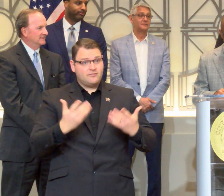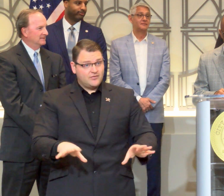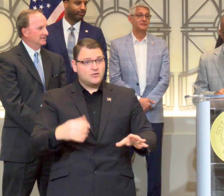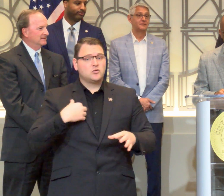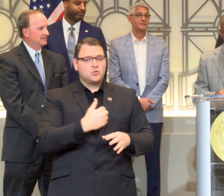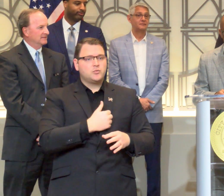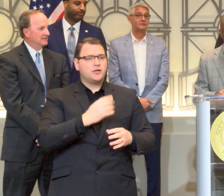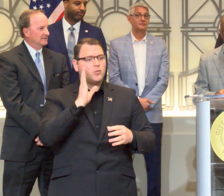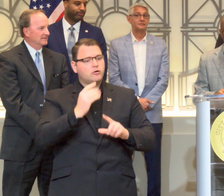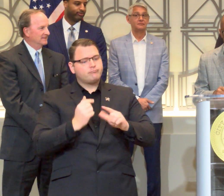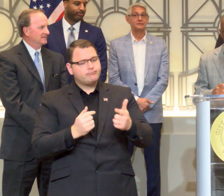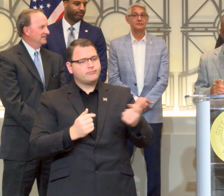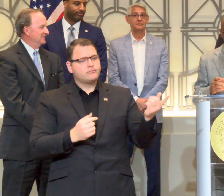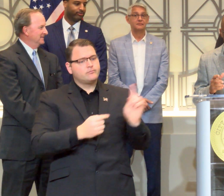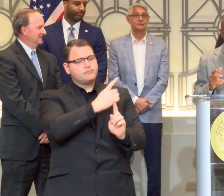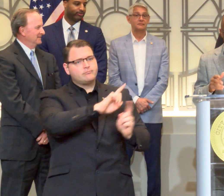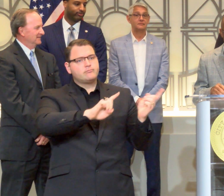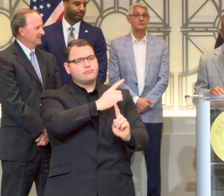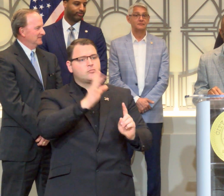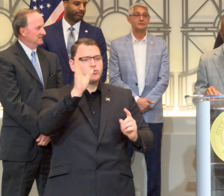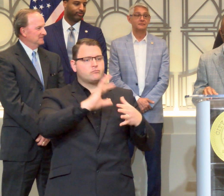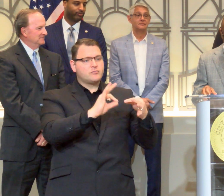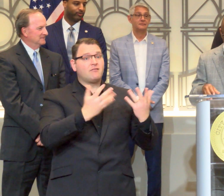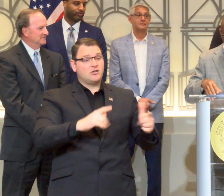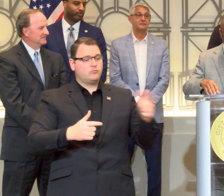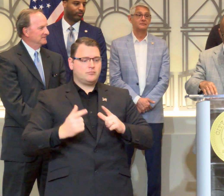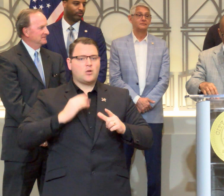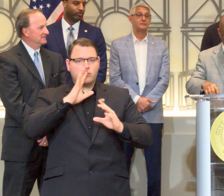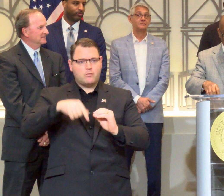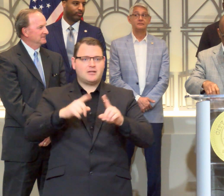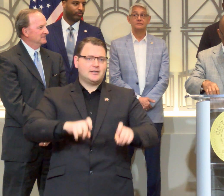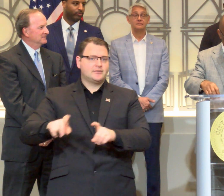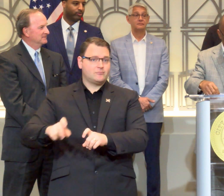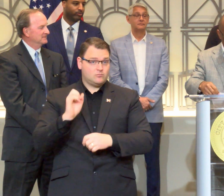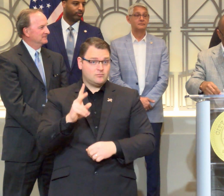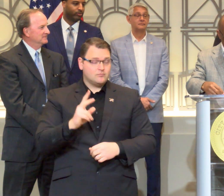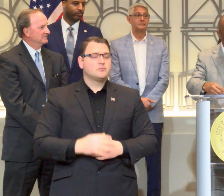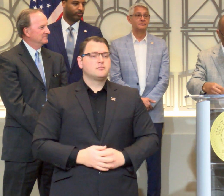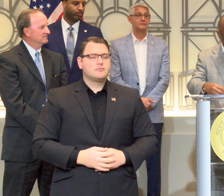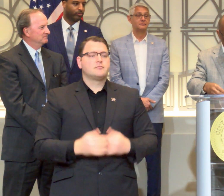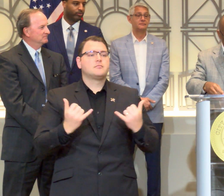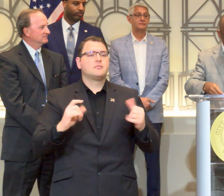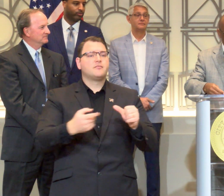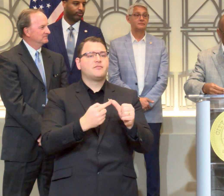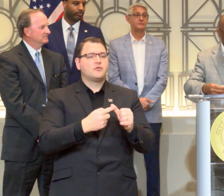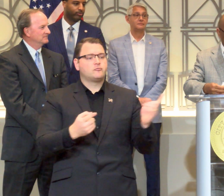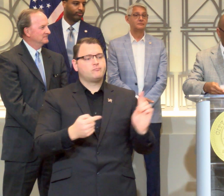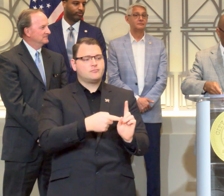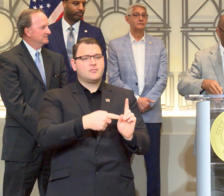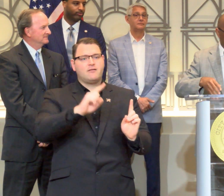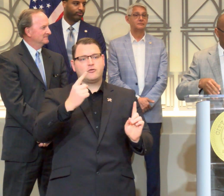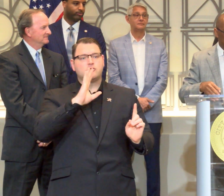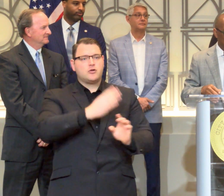some of them, then I will come back and specifically talk about testing. So first up, let me bring up the First Daughter, Ashley